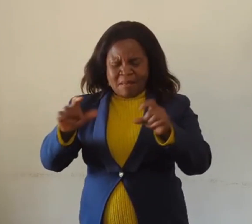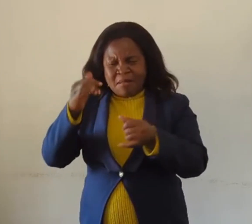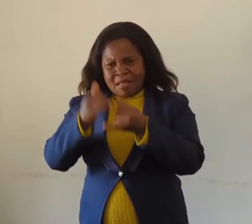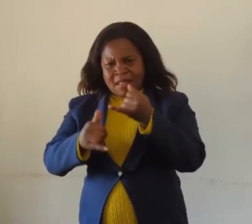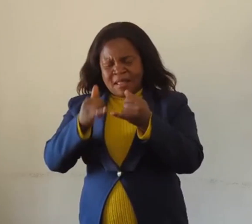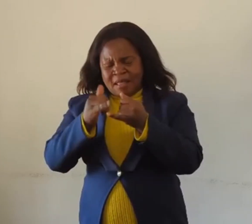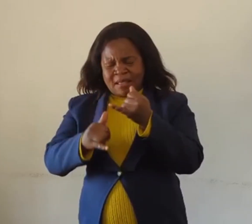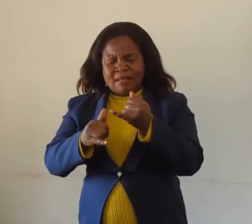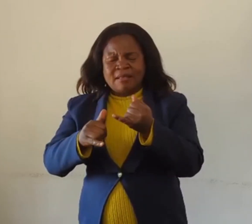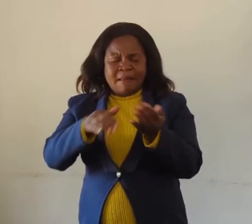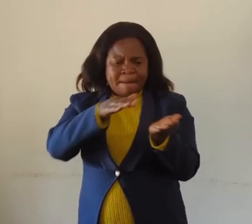E.